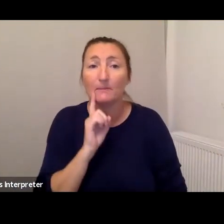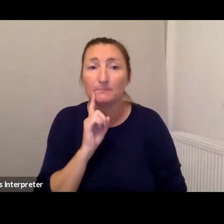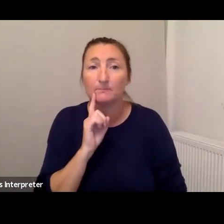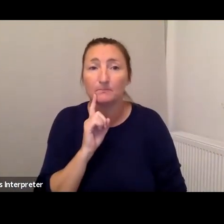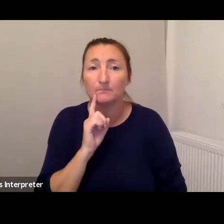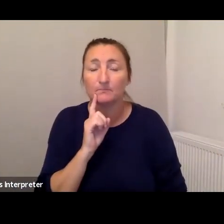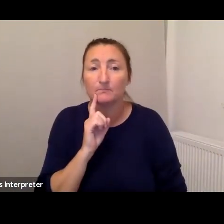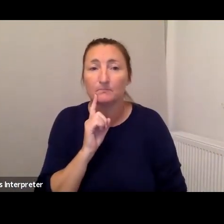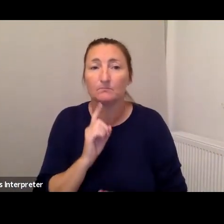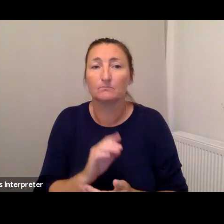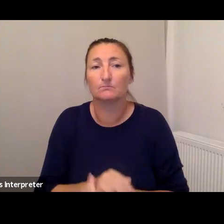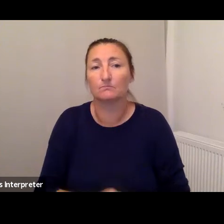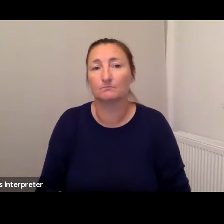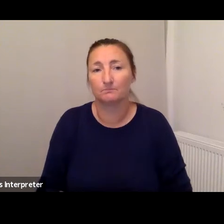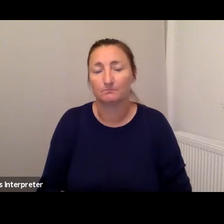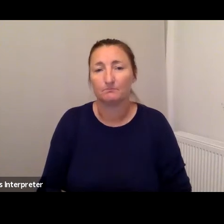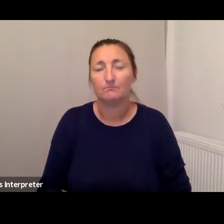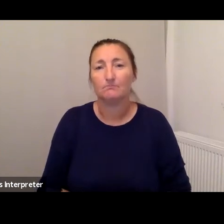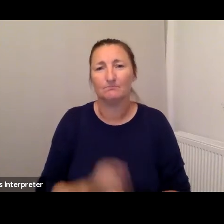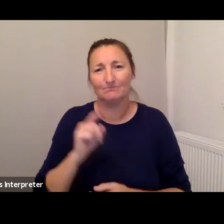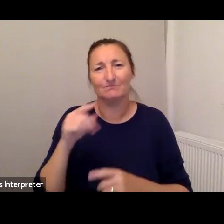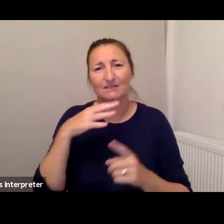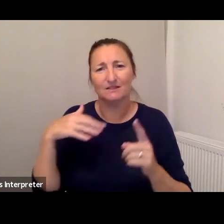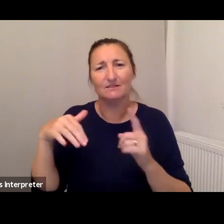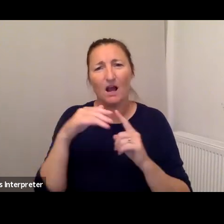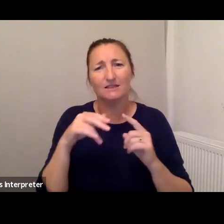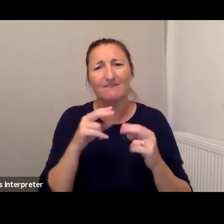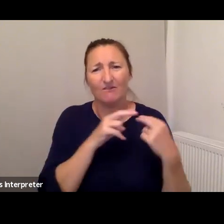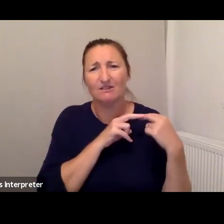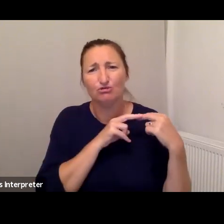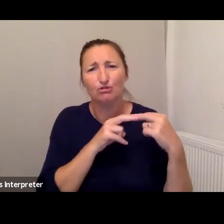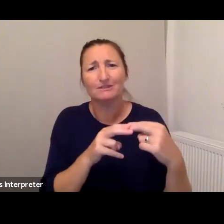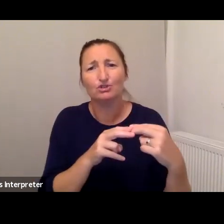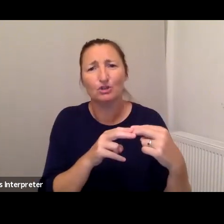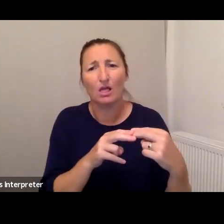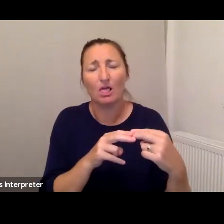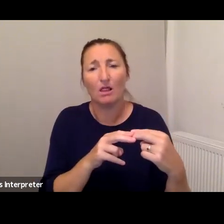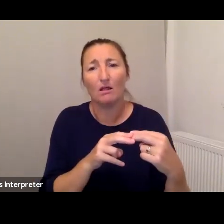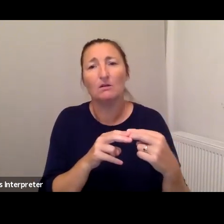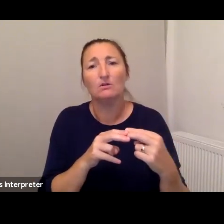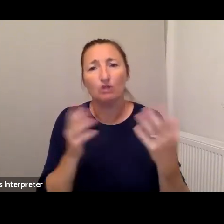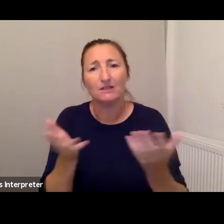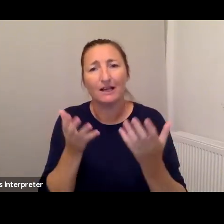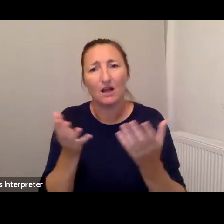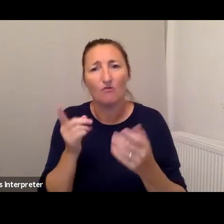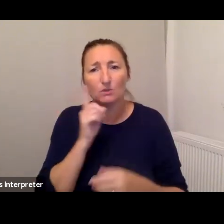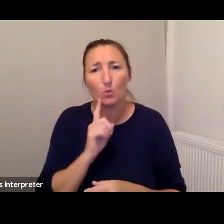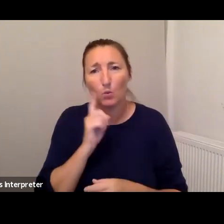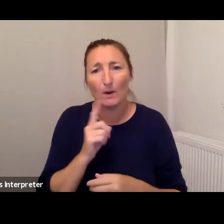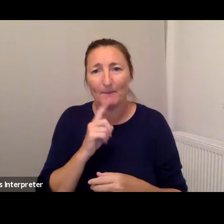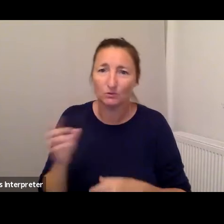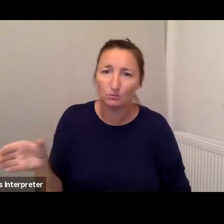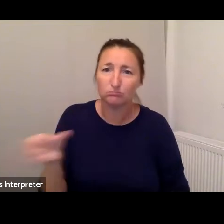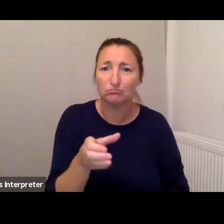very traditional society, bringing in women into jobs unheard